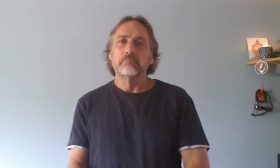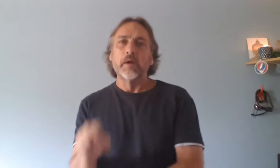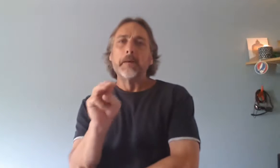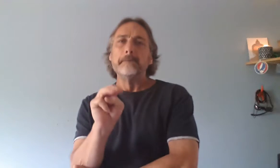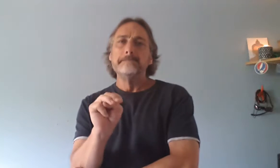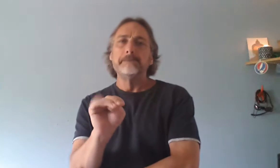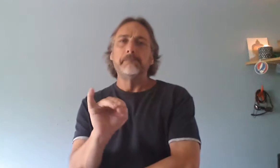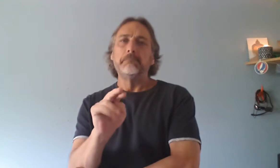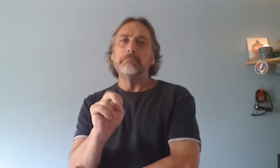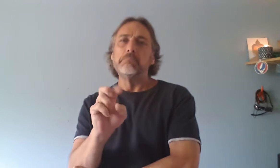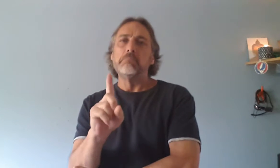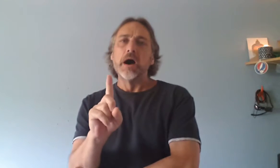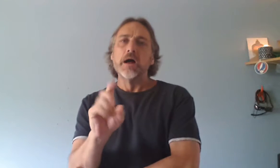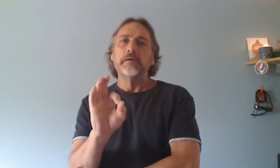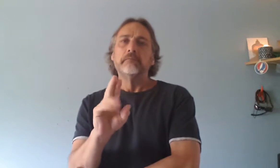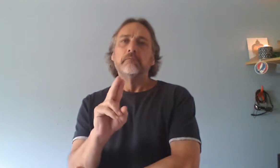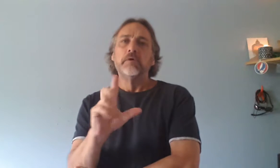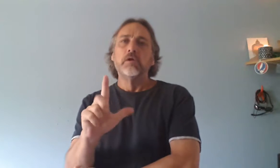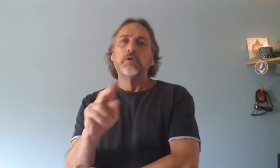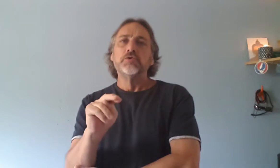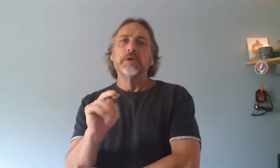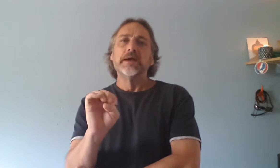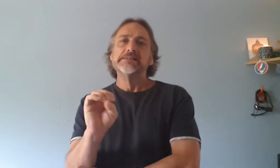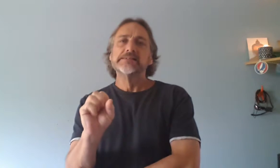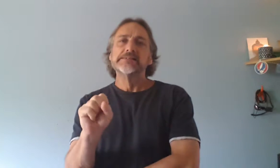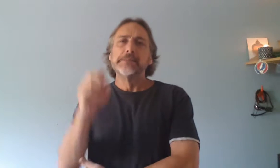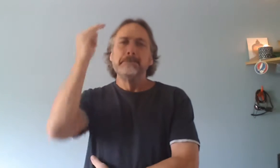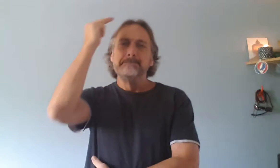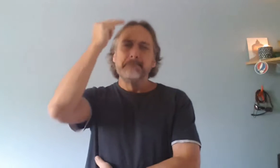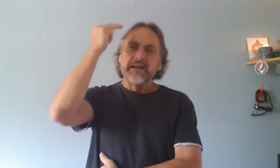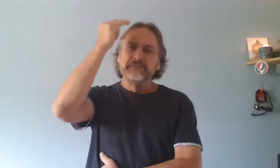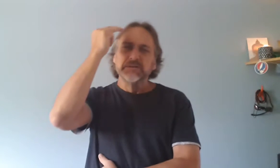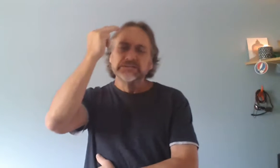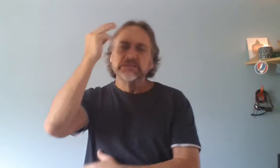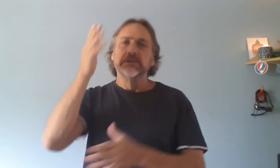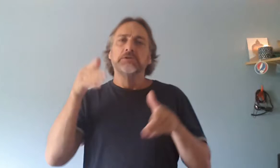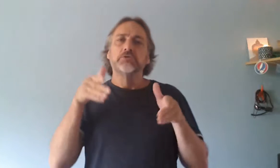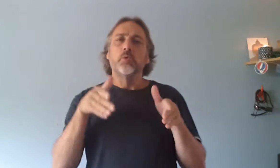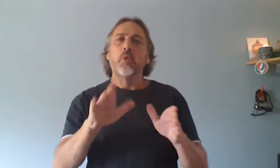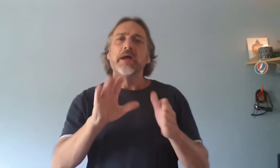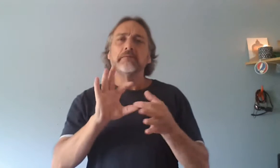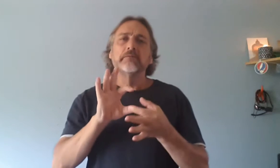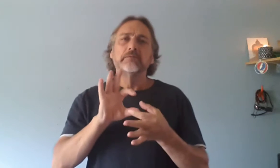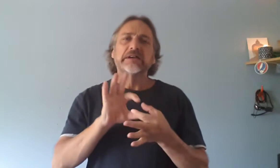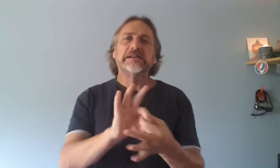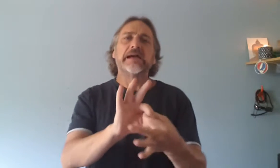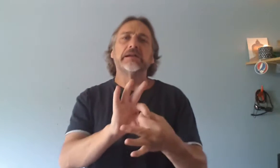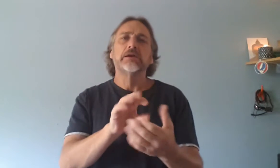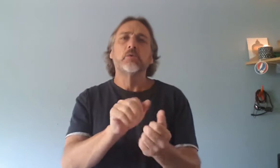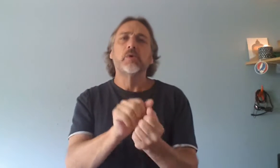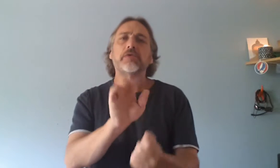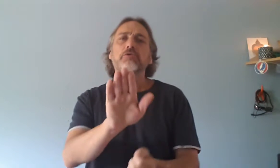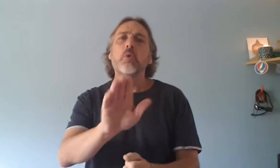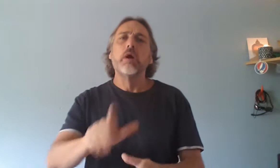Mindfulness is actually a way of connecting with your life. And it's something